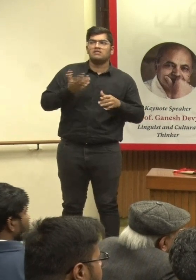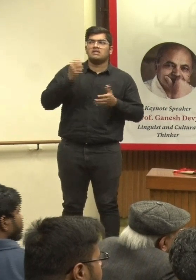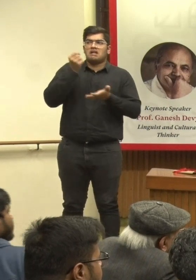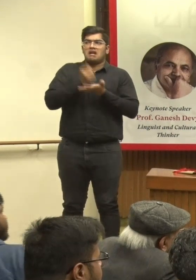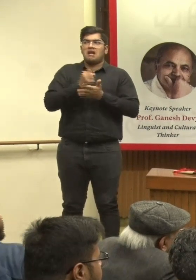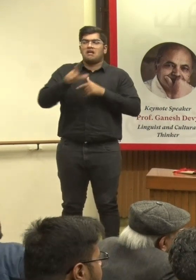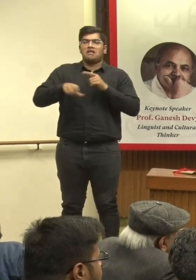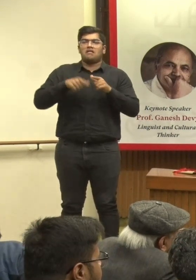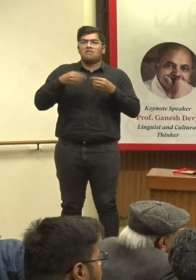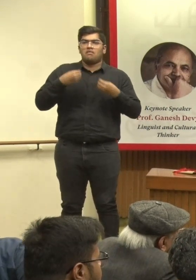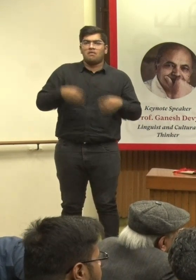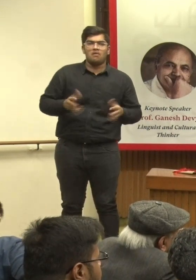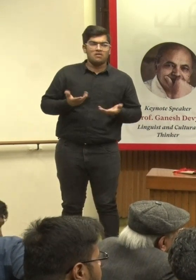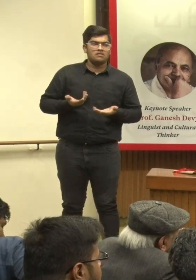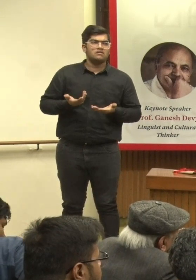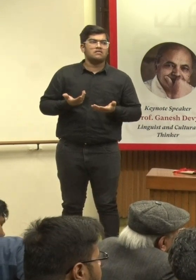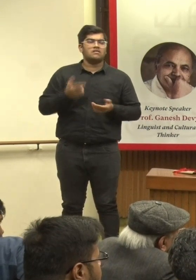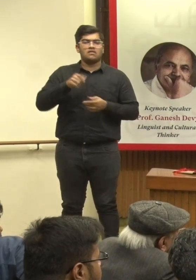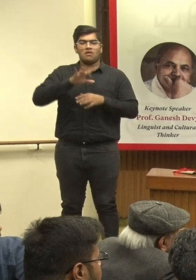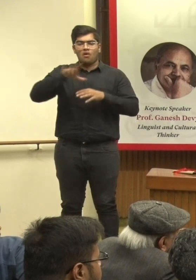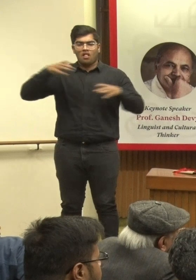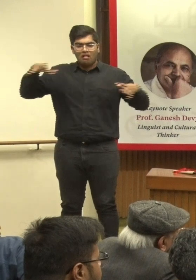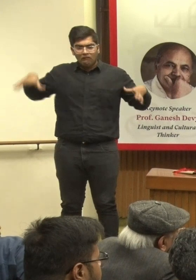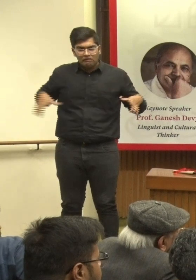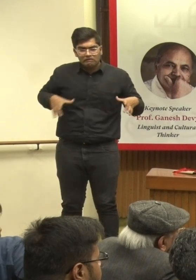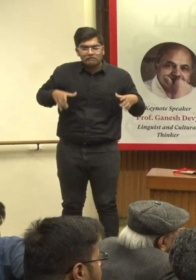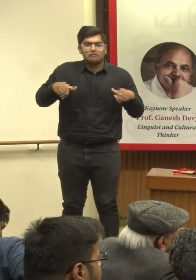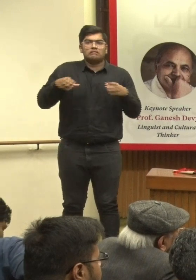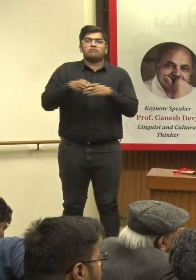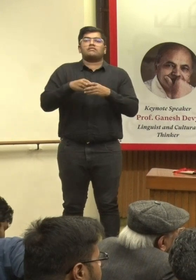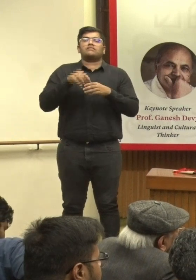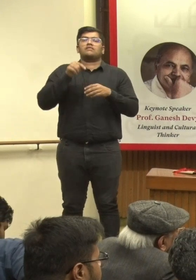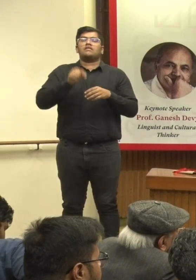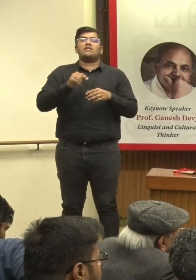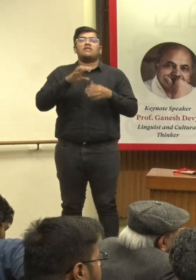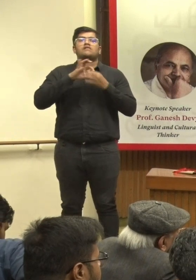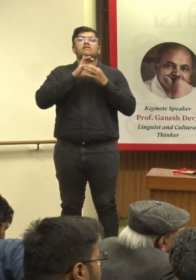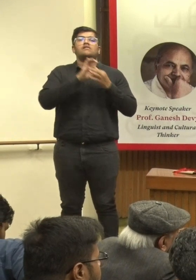these rolled together has been the fate of